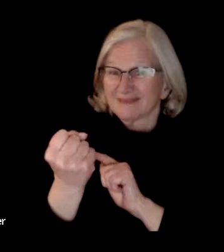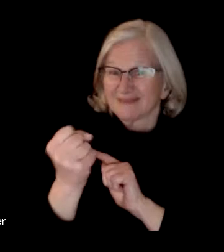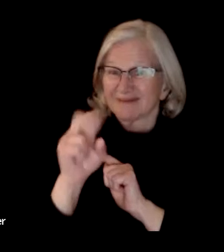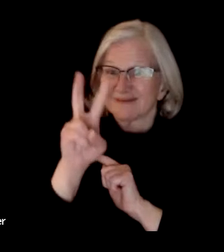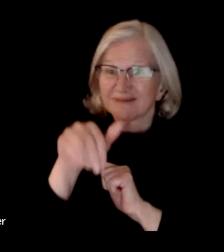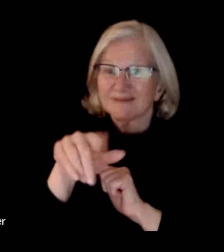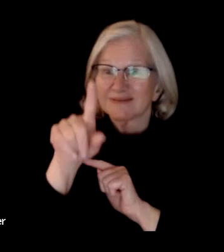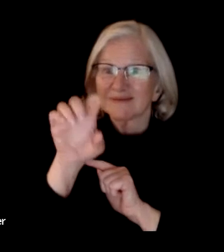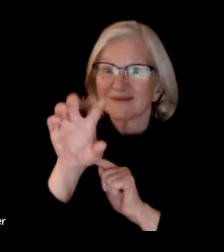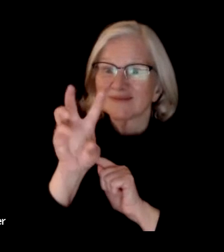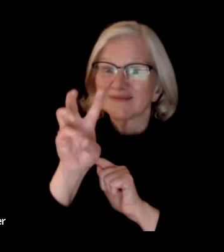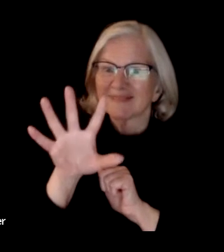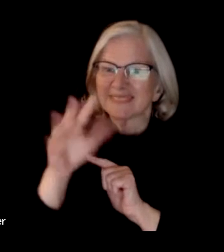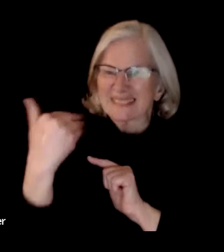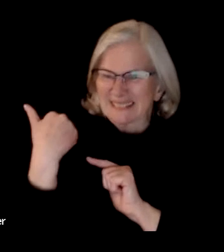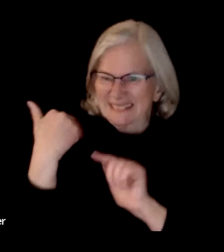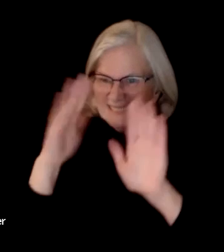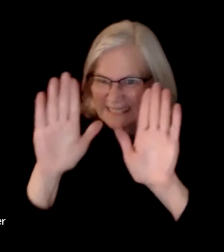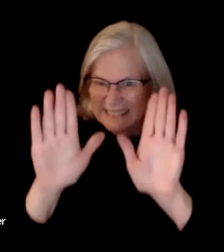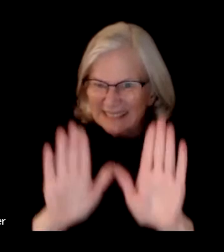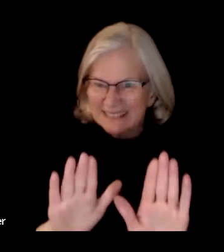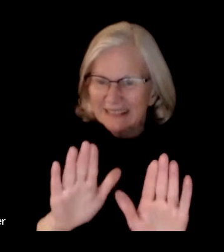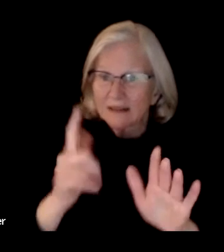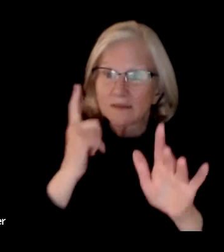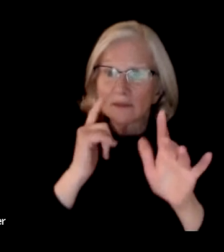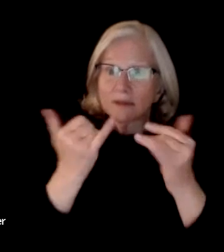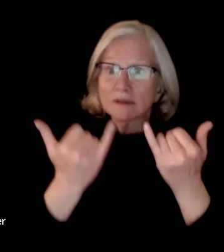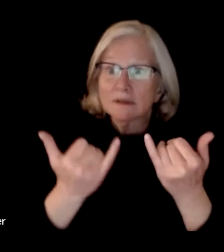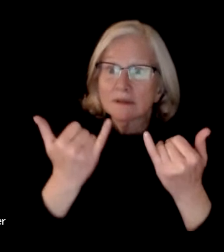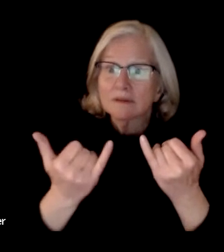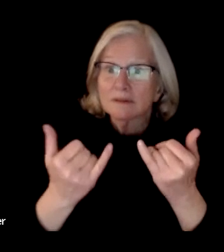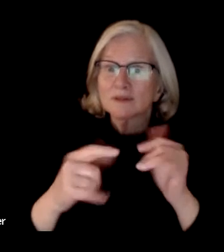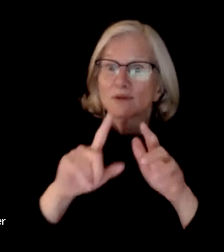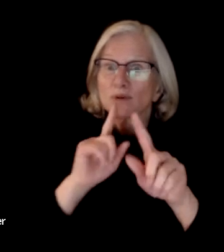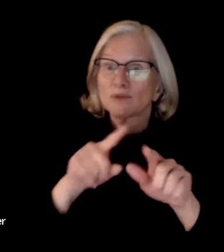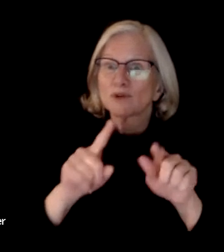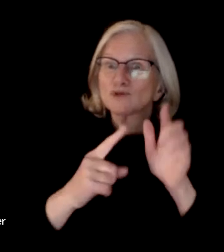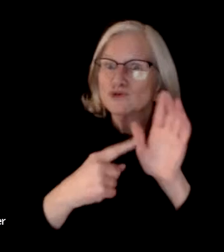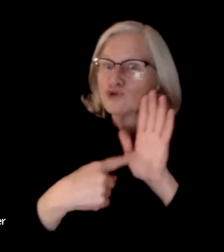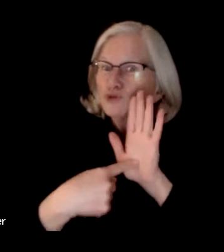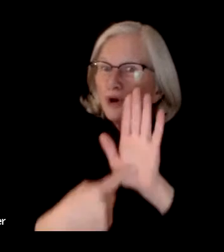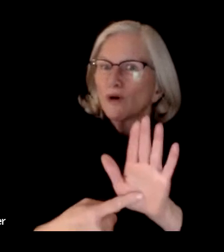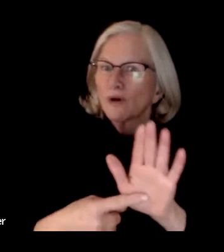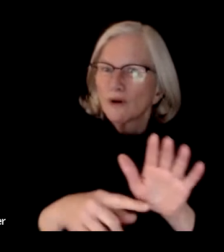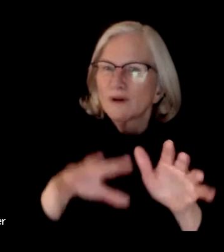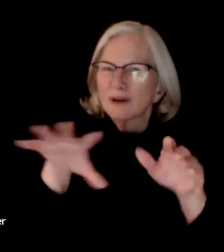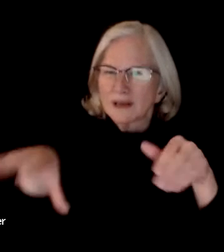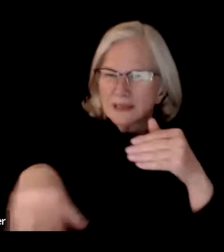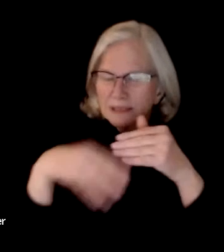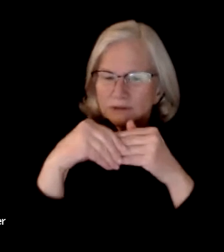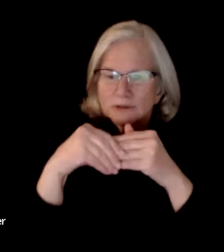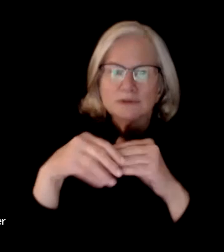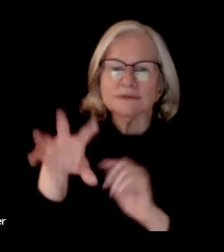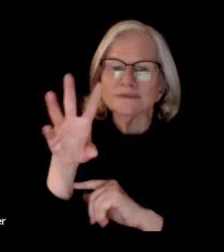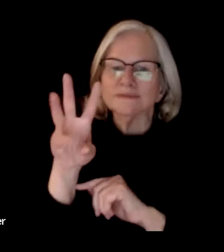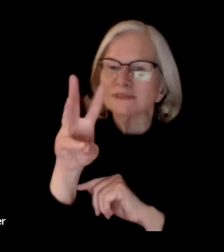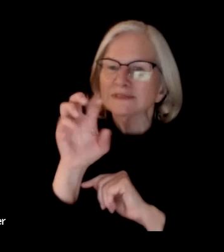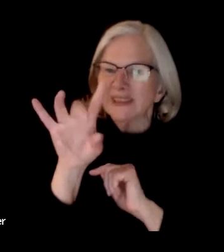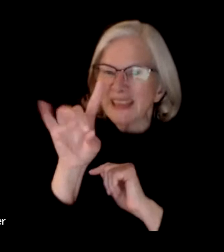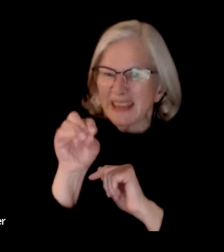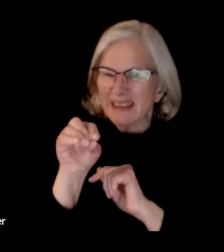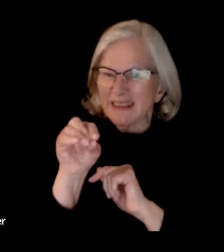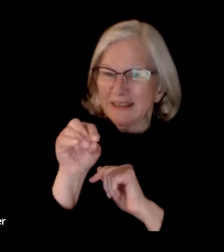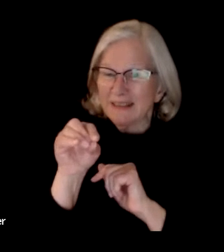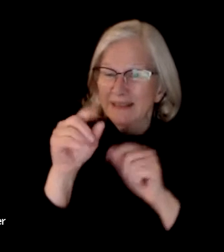Sunday. Today, our state report shows an additional 980 cases on a testing volume of